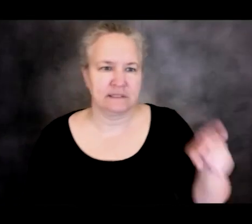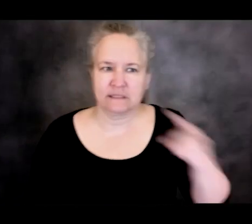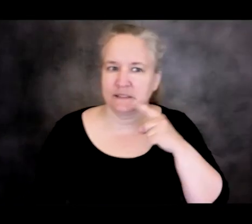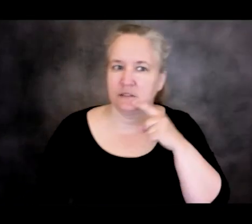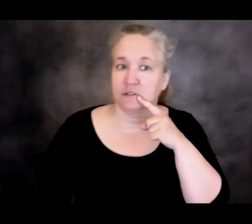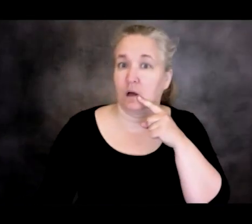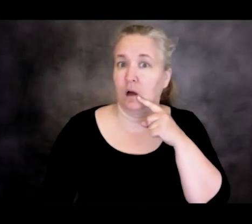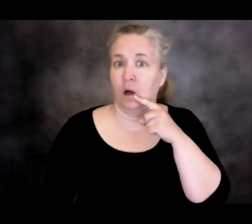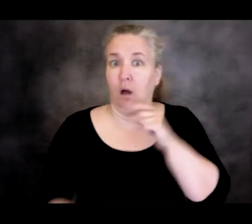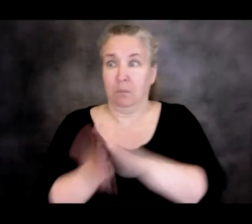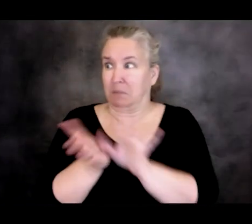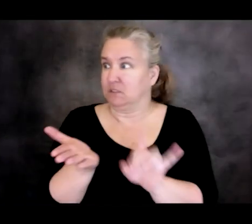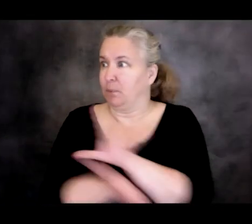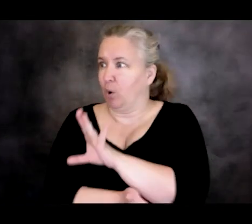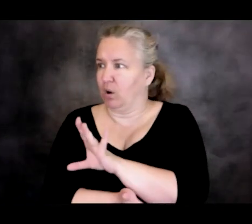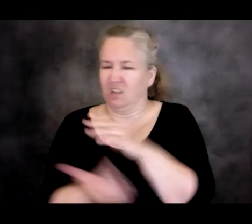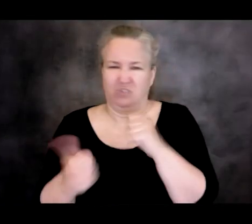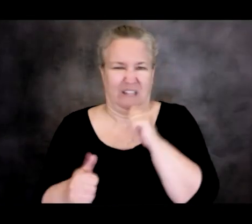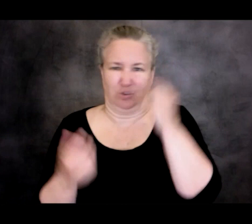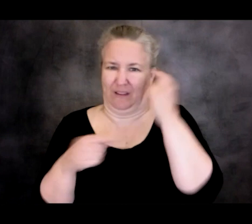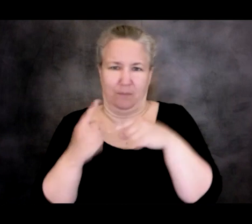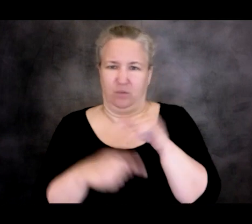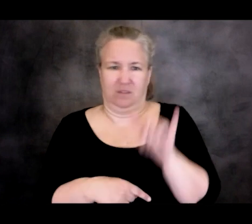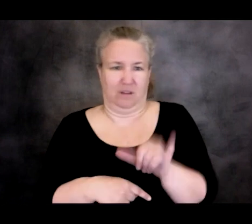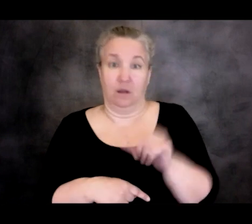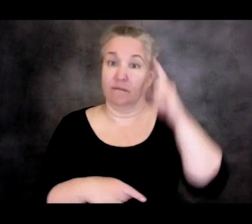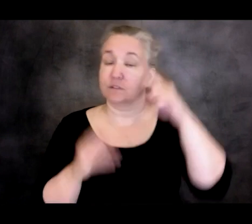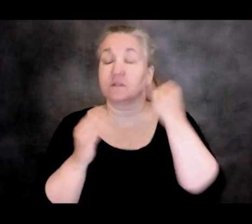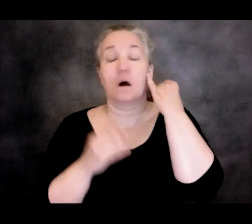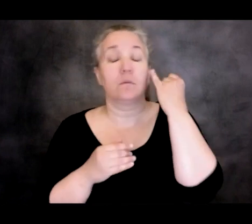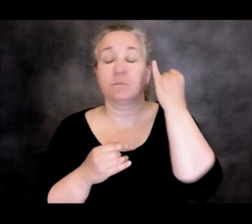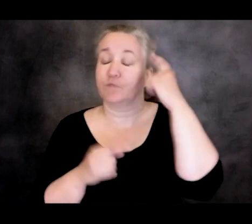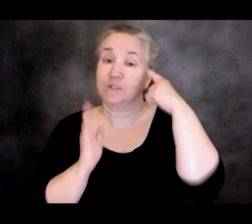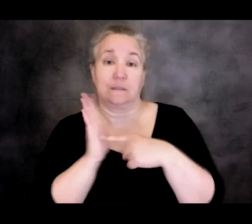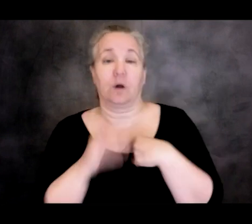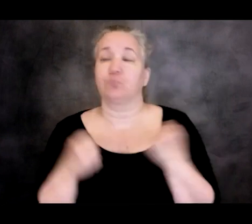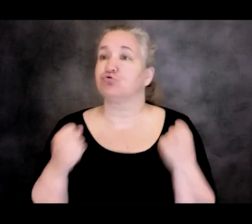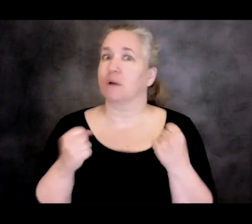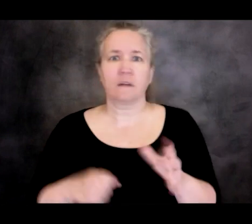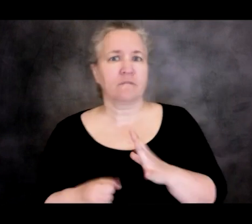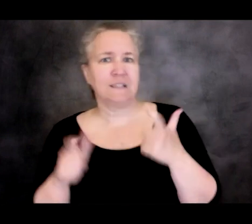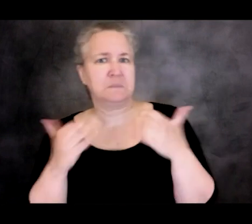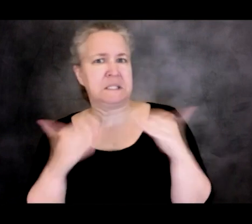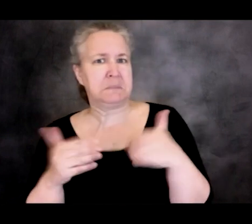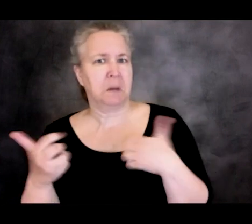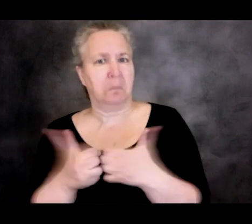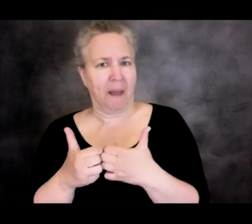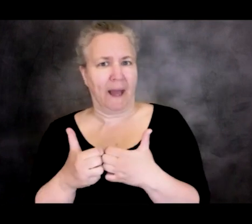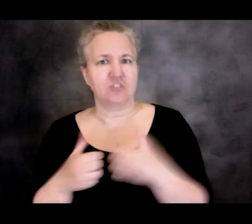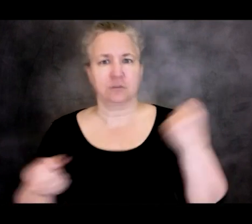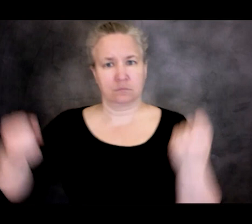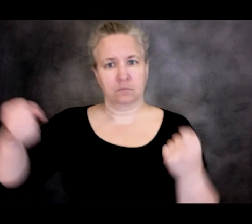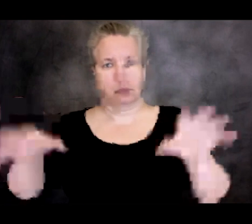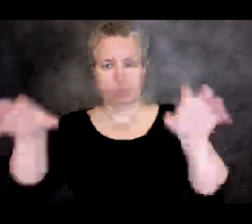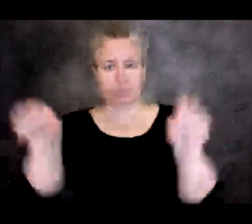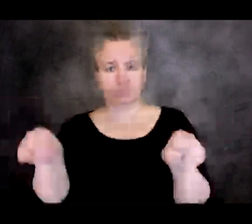about being deported when it does happen, like saying I'm driving fine, driving the speed limit, hands on the wheel, 10 and 2. Then